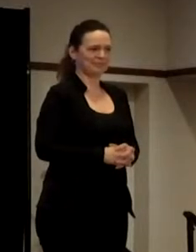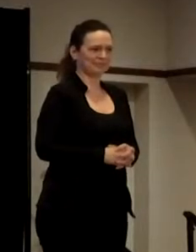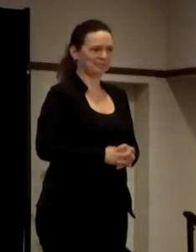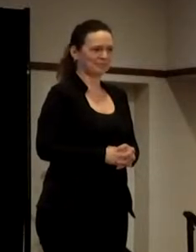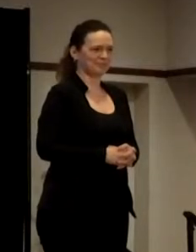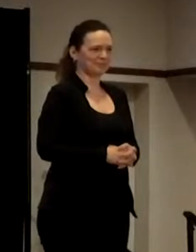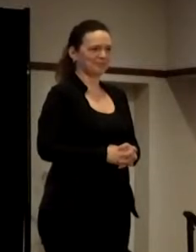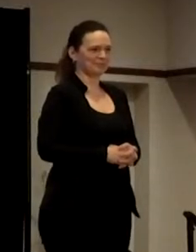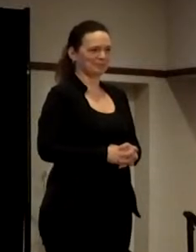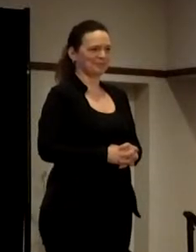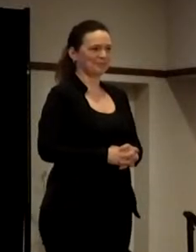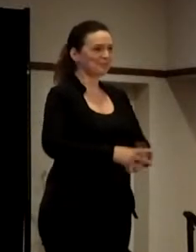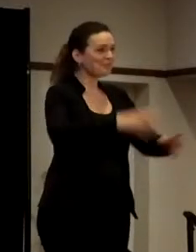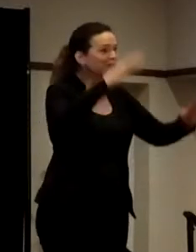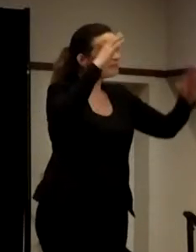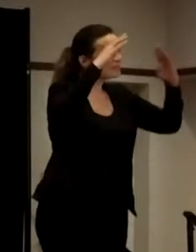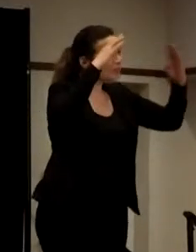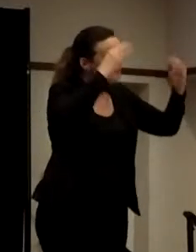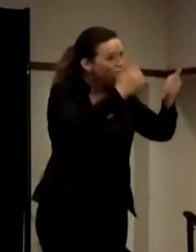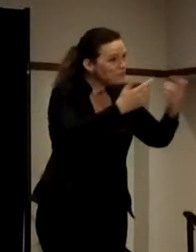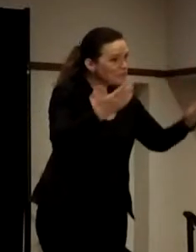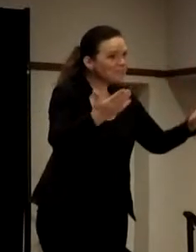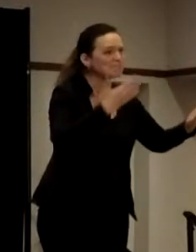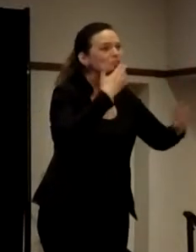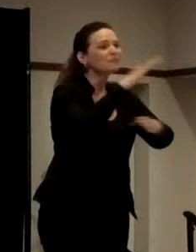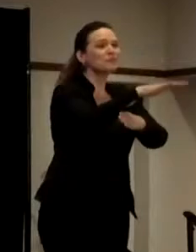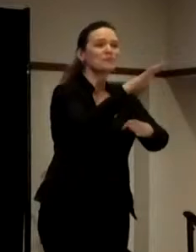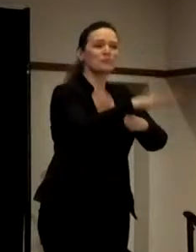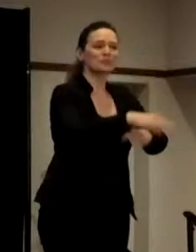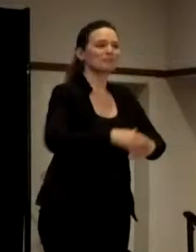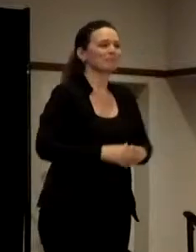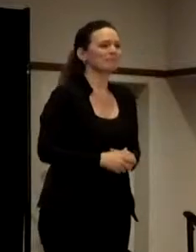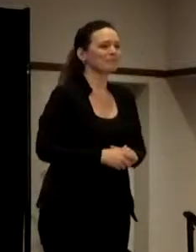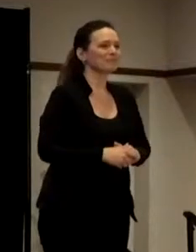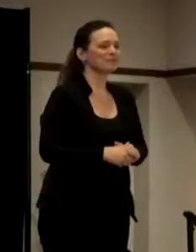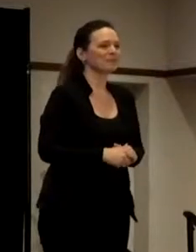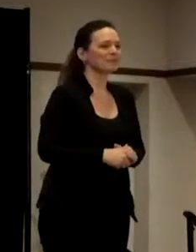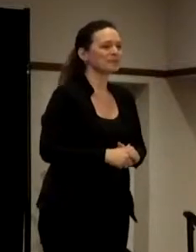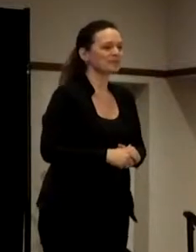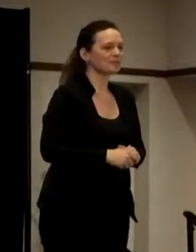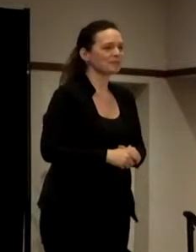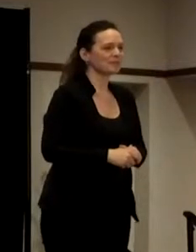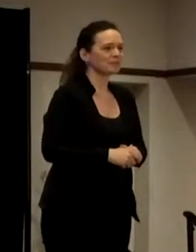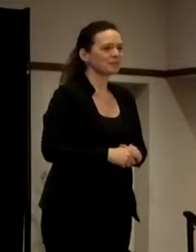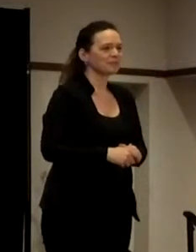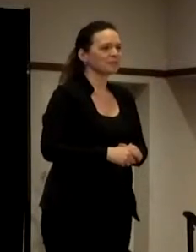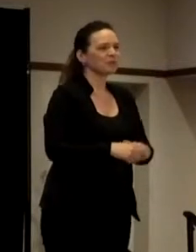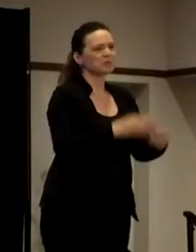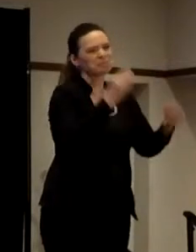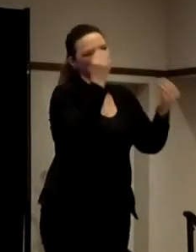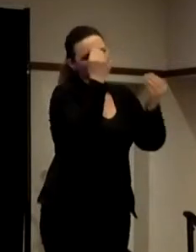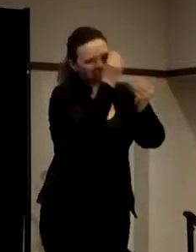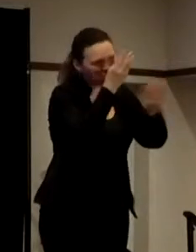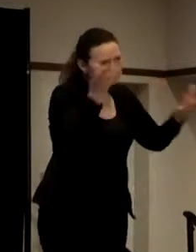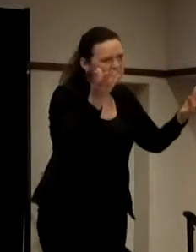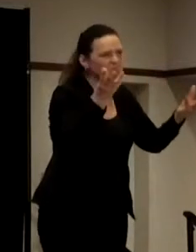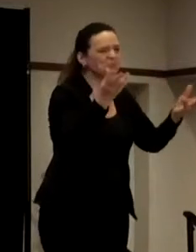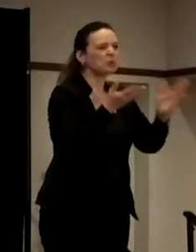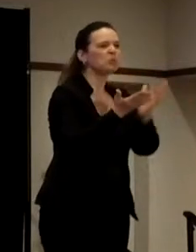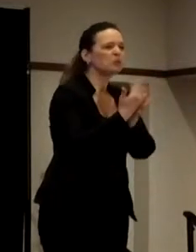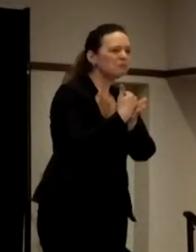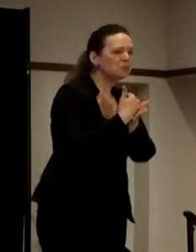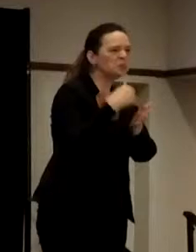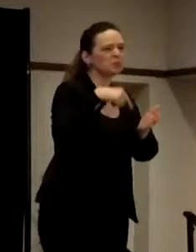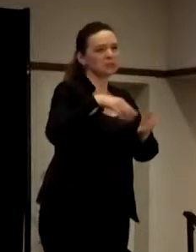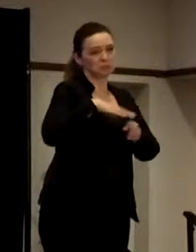Uh, Hello, everybody. Good afternoon. So go over the data over the weekend. So moving forward